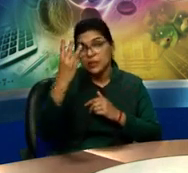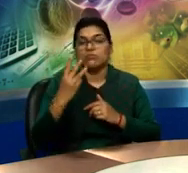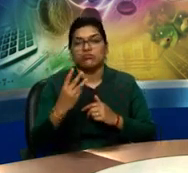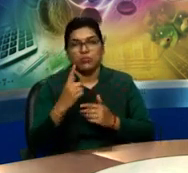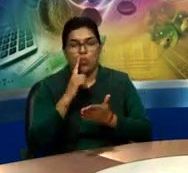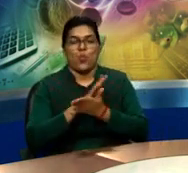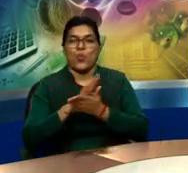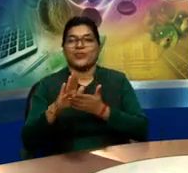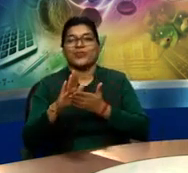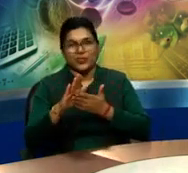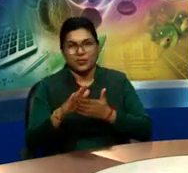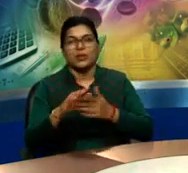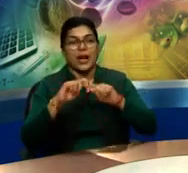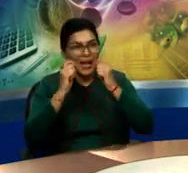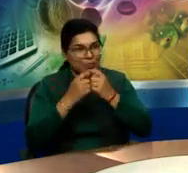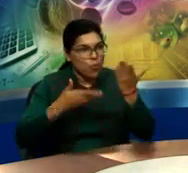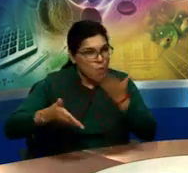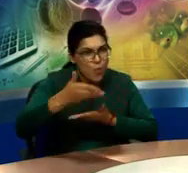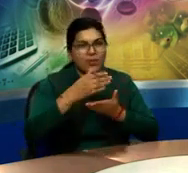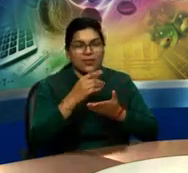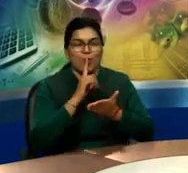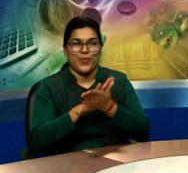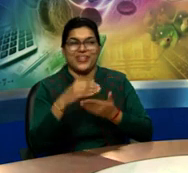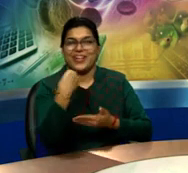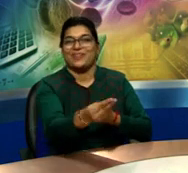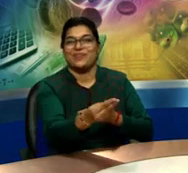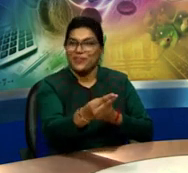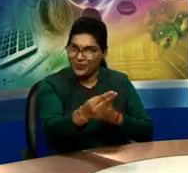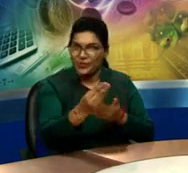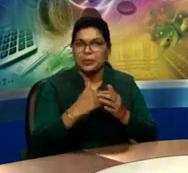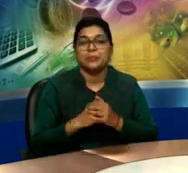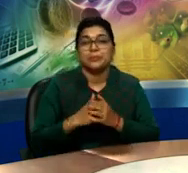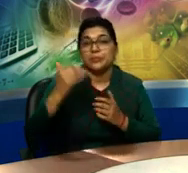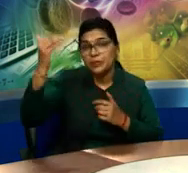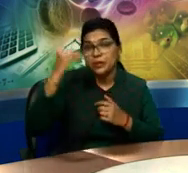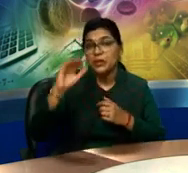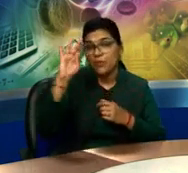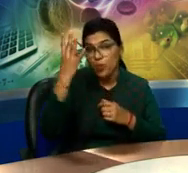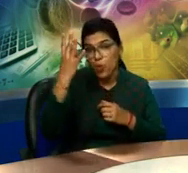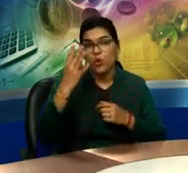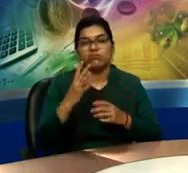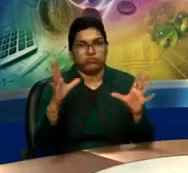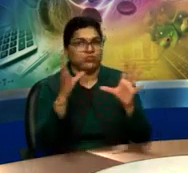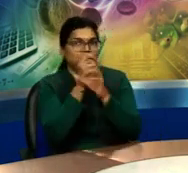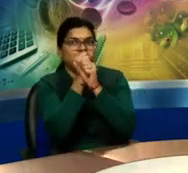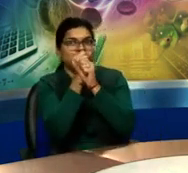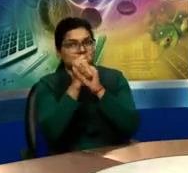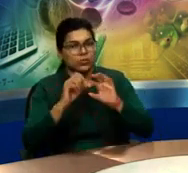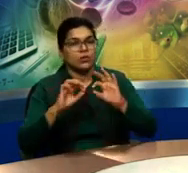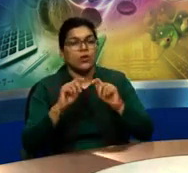time. Third point is loyalty, being honest for the work. Fourth point